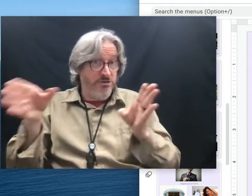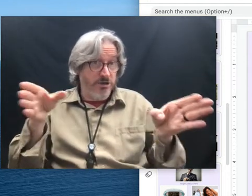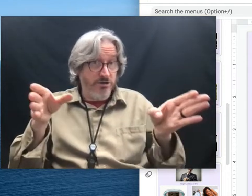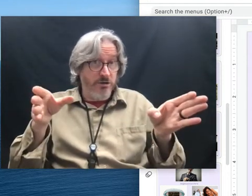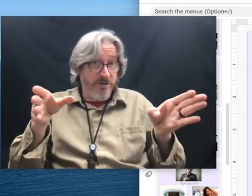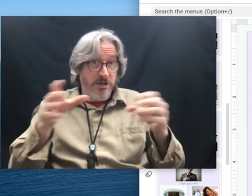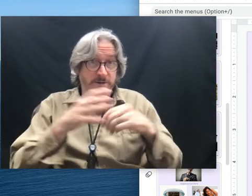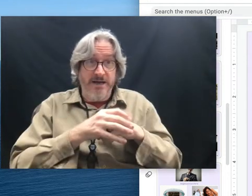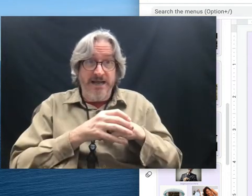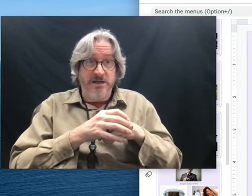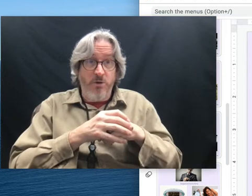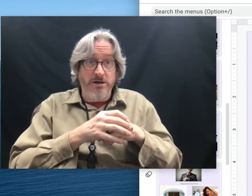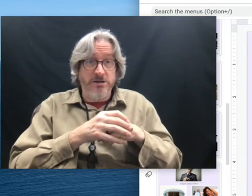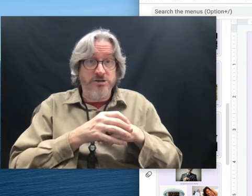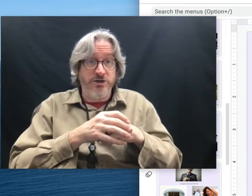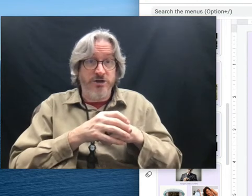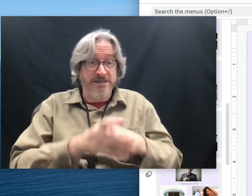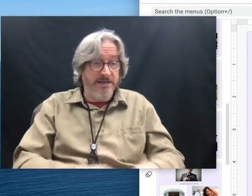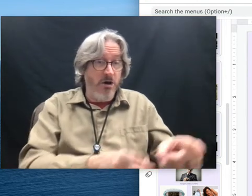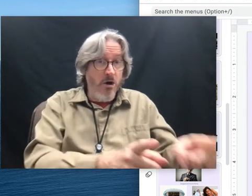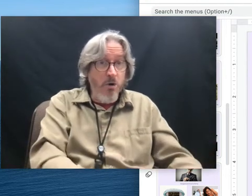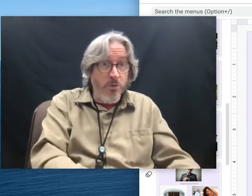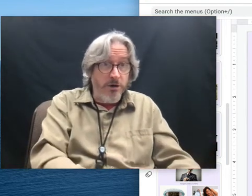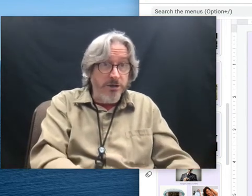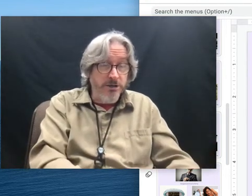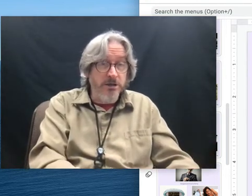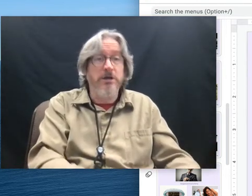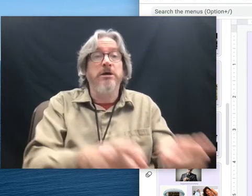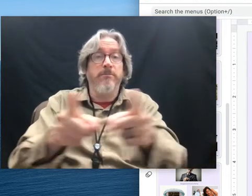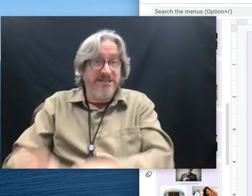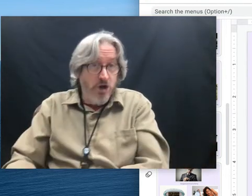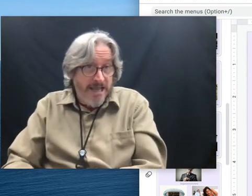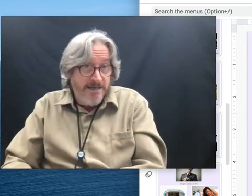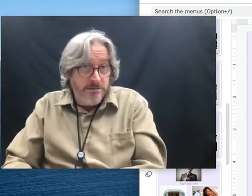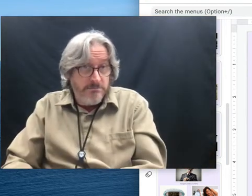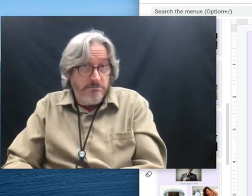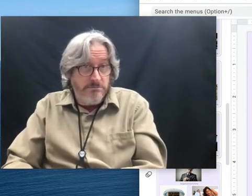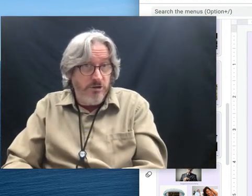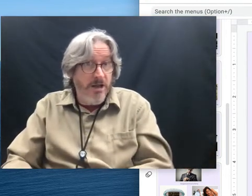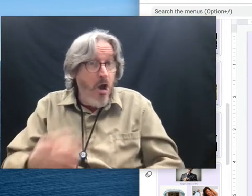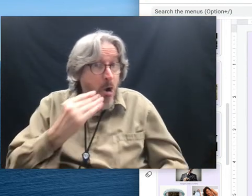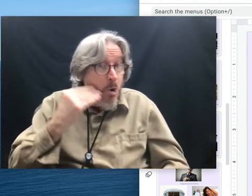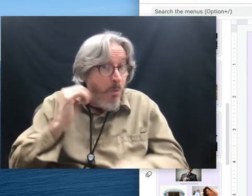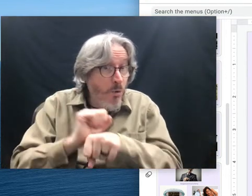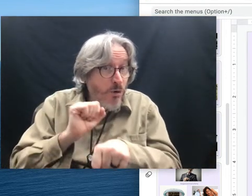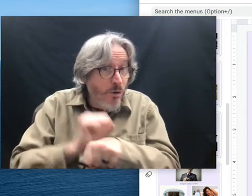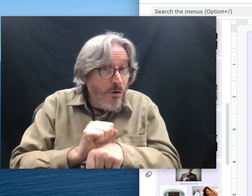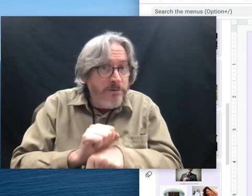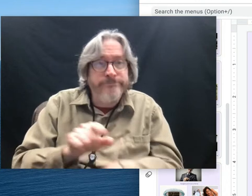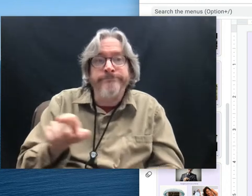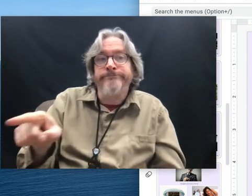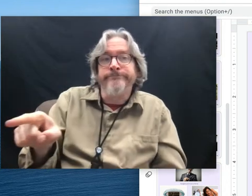grammatical structure that we talk about in ASL 1. So you're going to say the homework my dog ate, right?